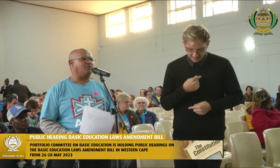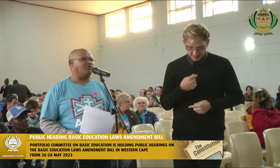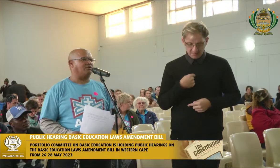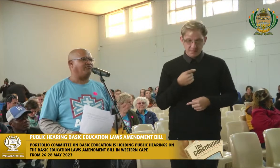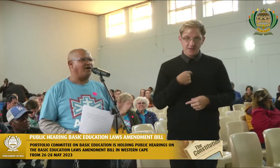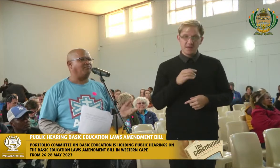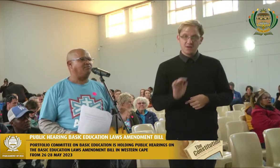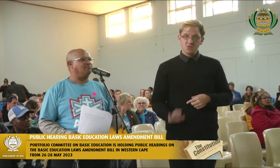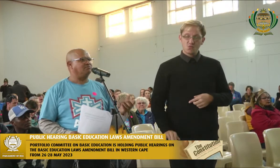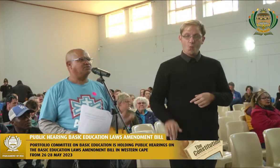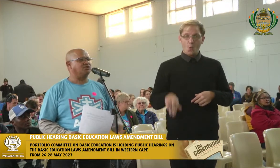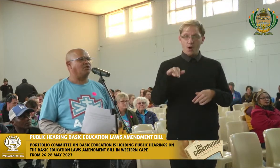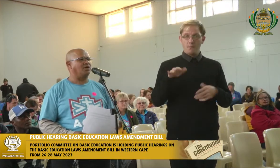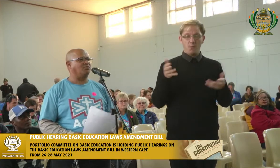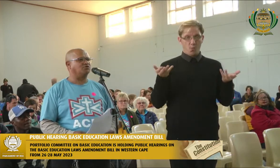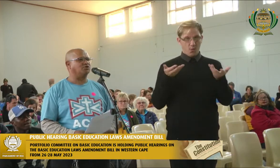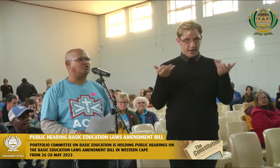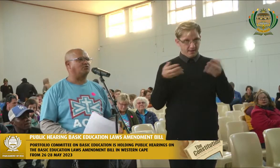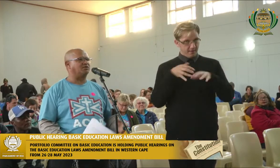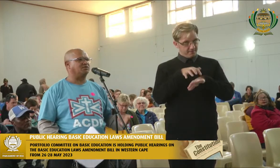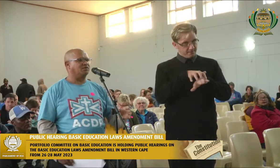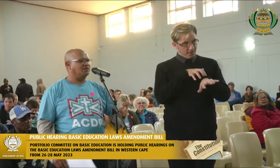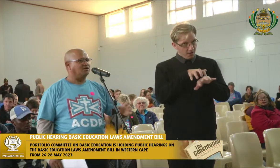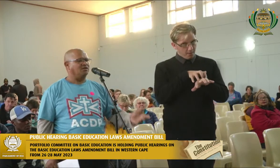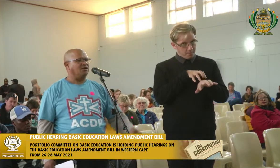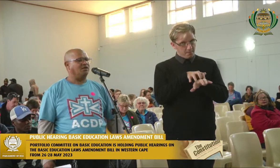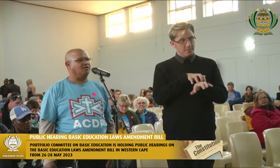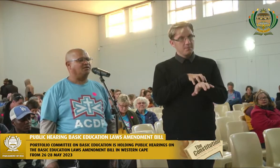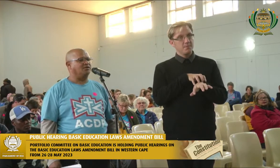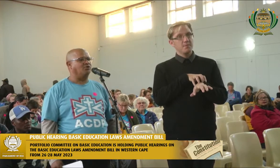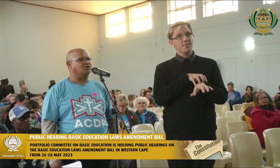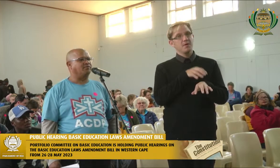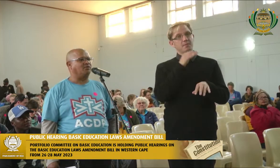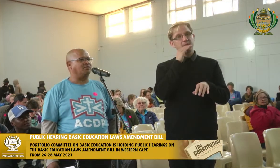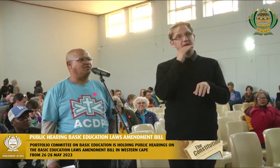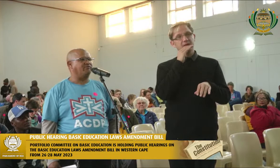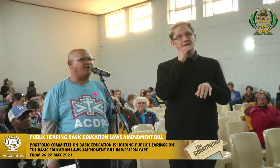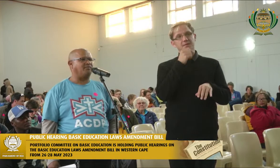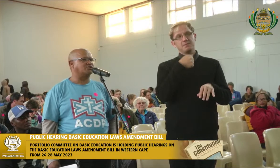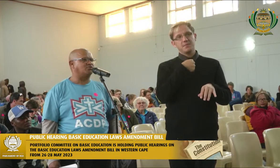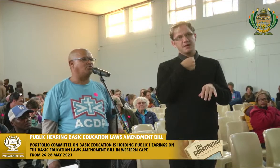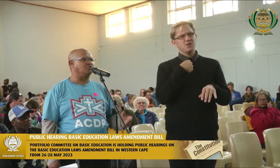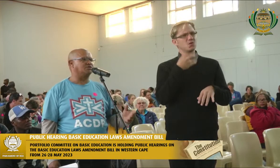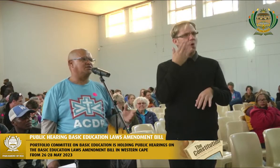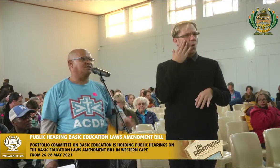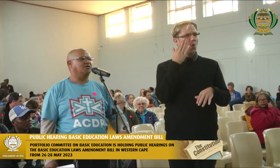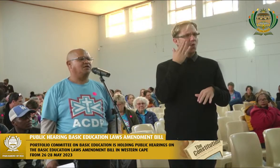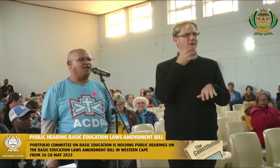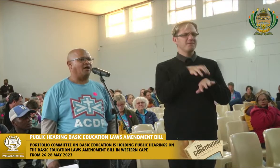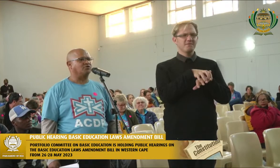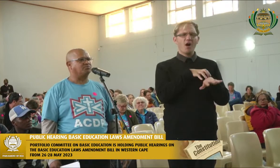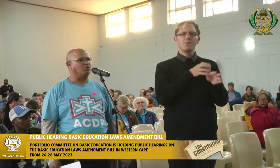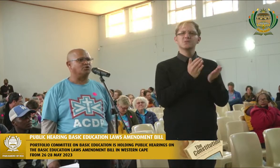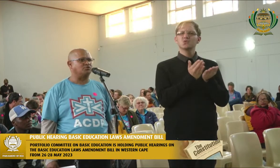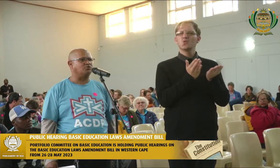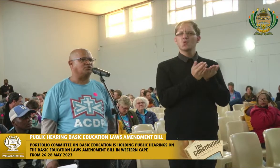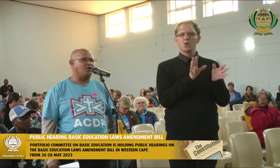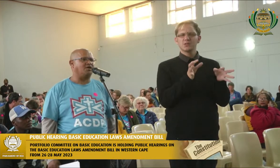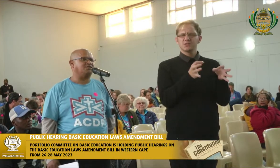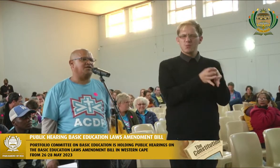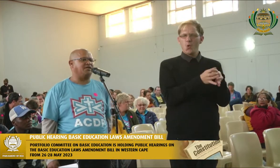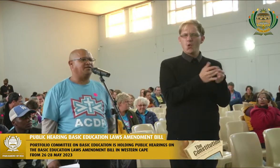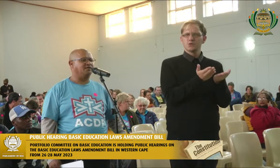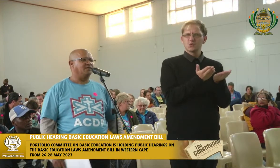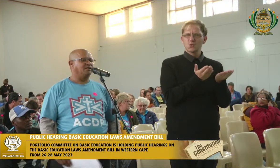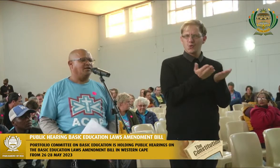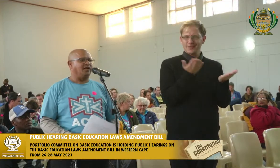in on a farm. So I was also on knows about farm schools and how small schools